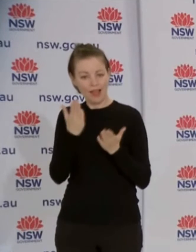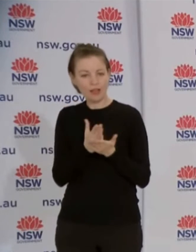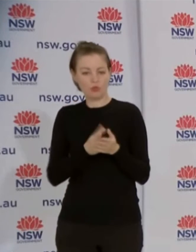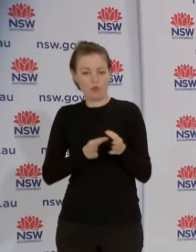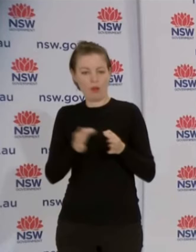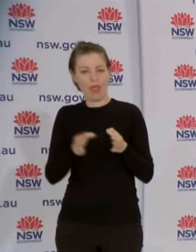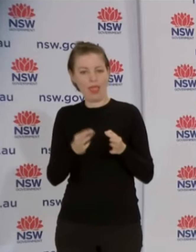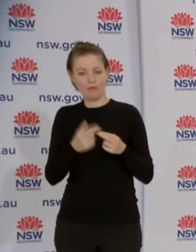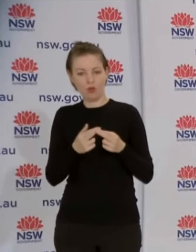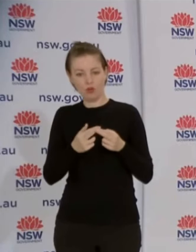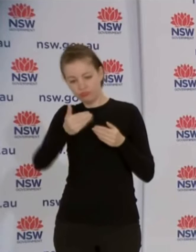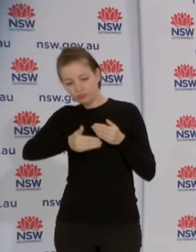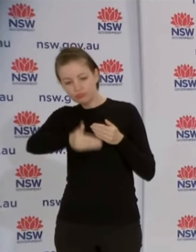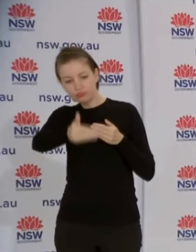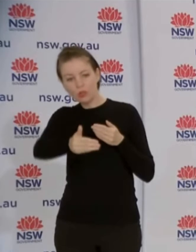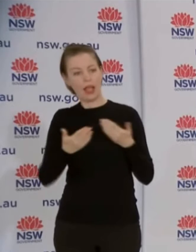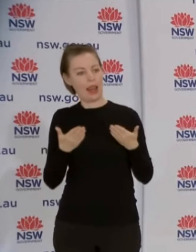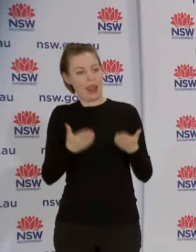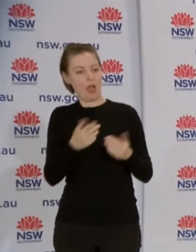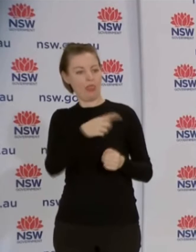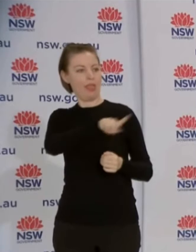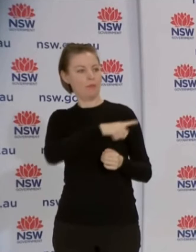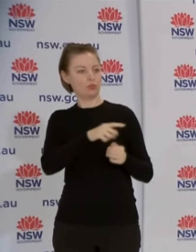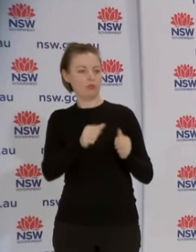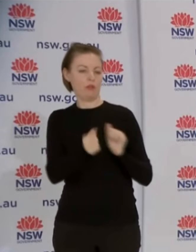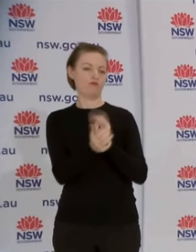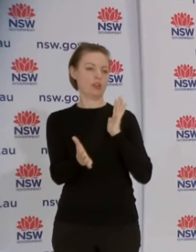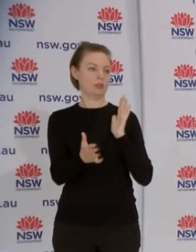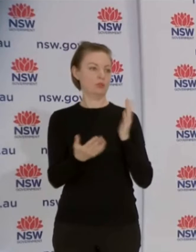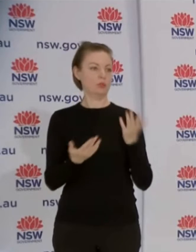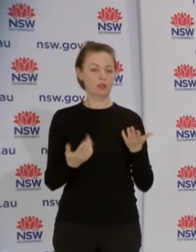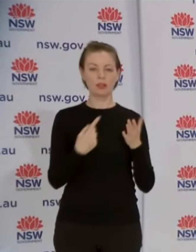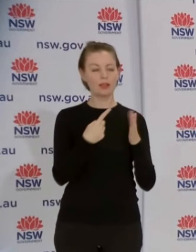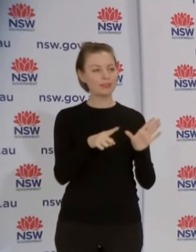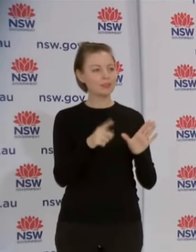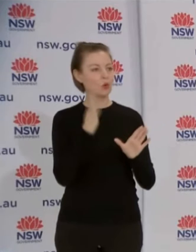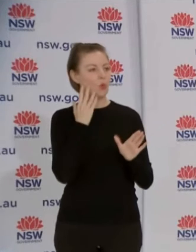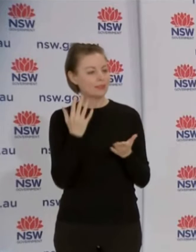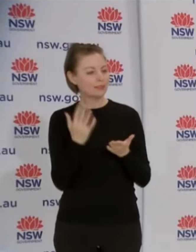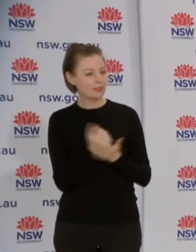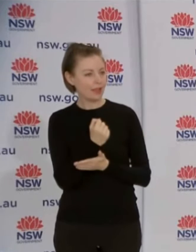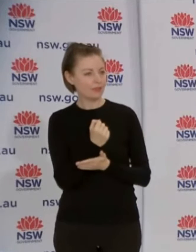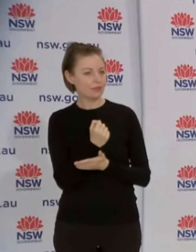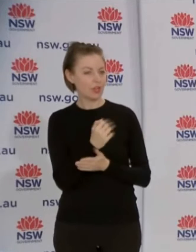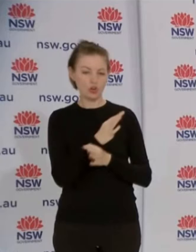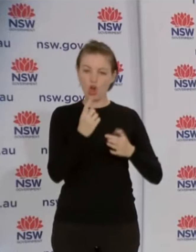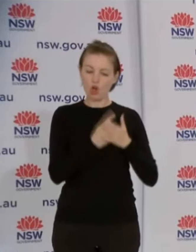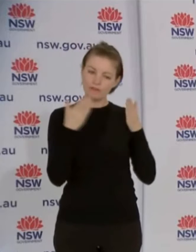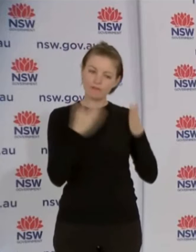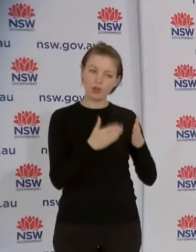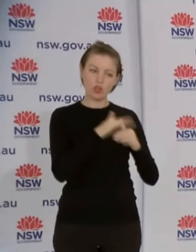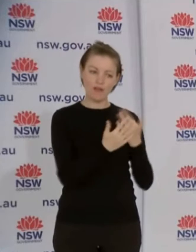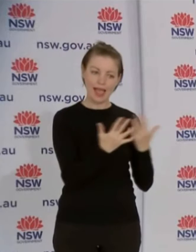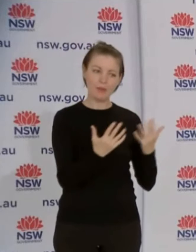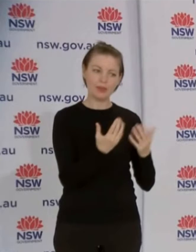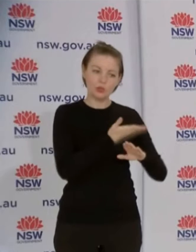will allow them to come out of that list? The bottom line is when it's safe to do so, and you don't only look at the number of cases in a particular location,